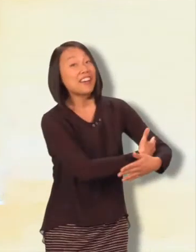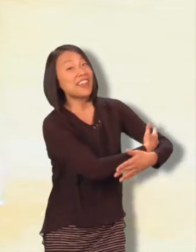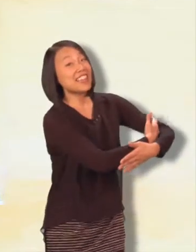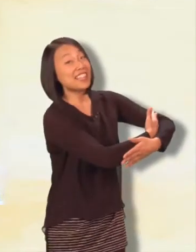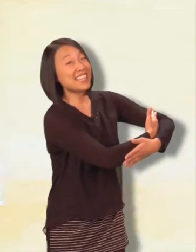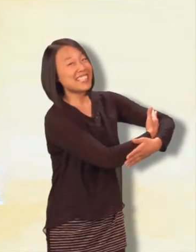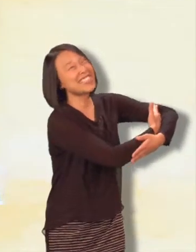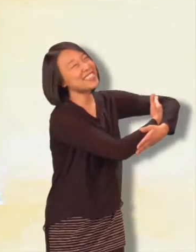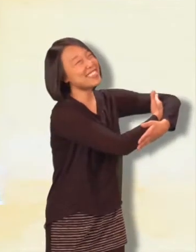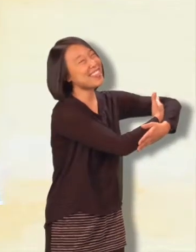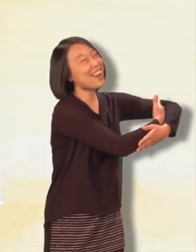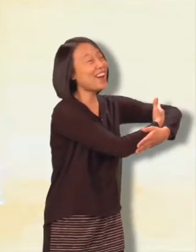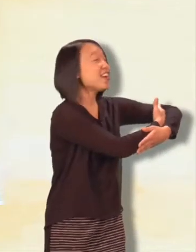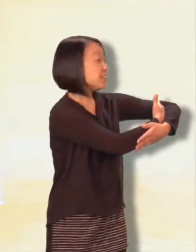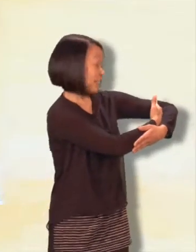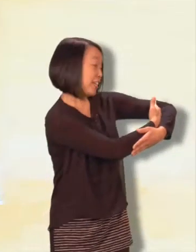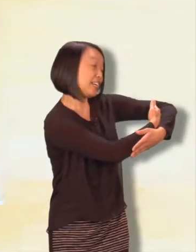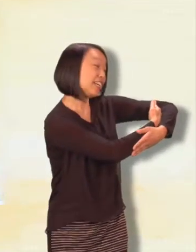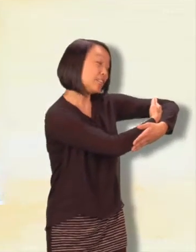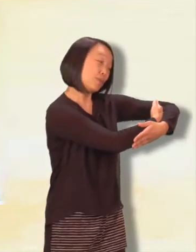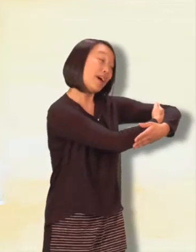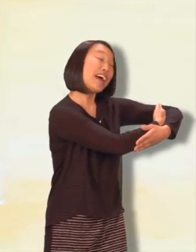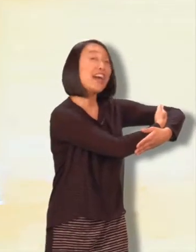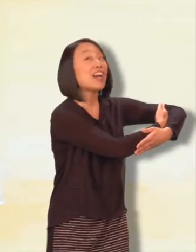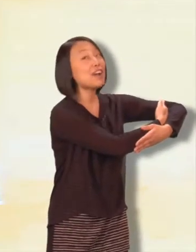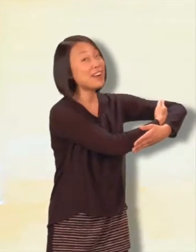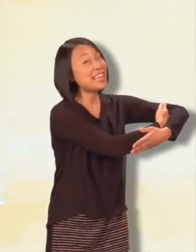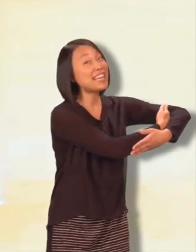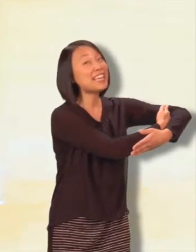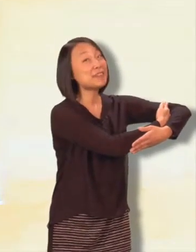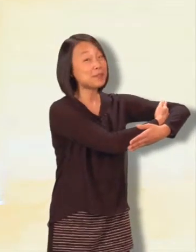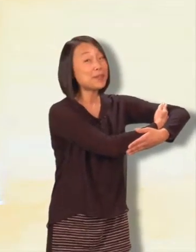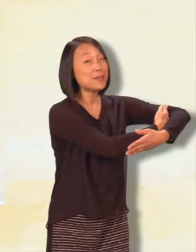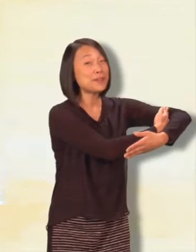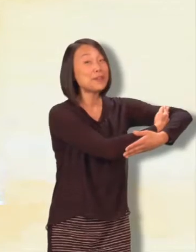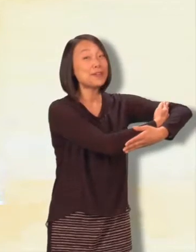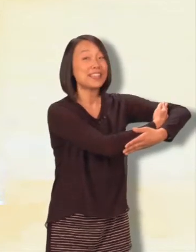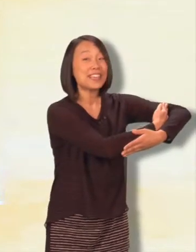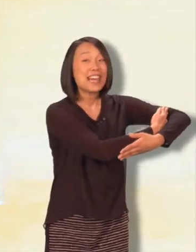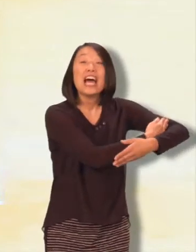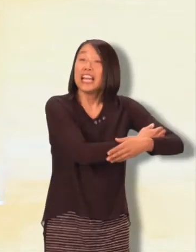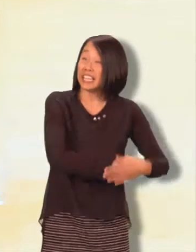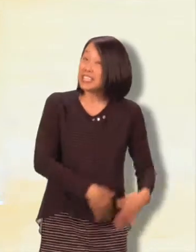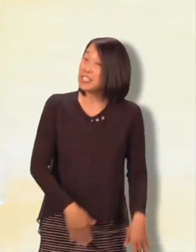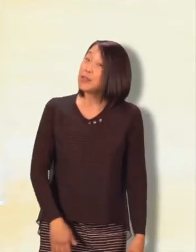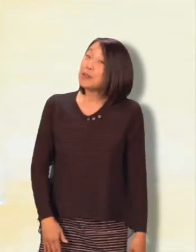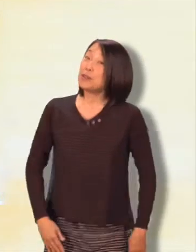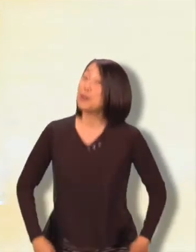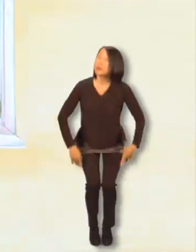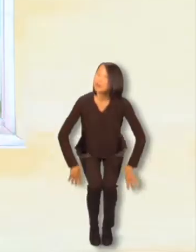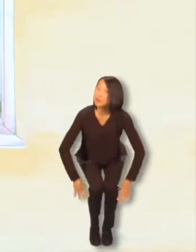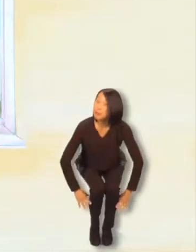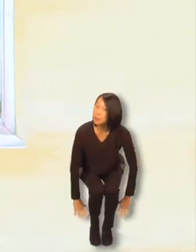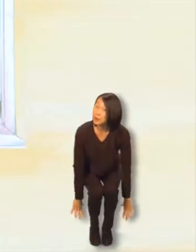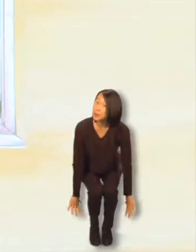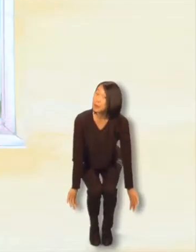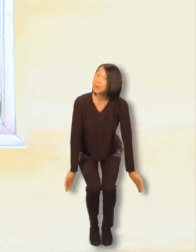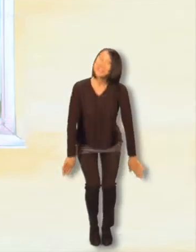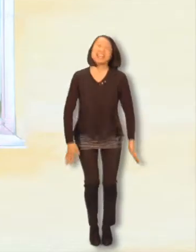a little doll, she is wearing blue. Little blue boots and